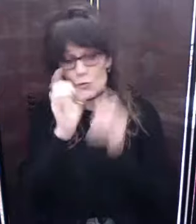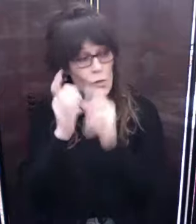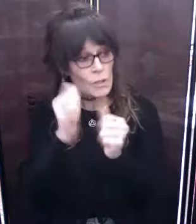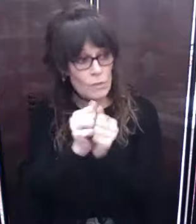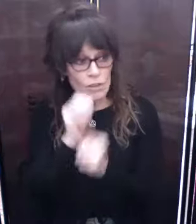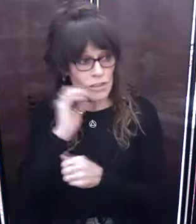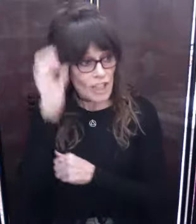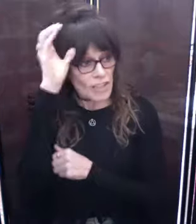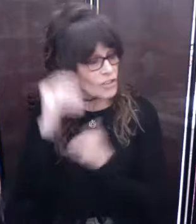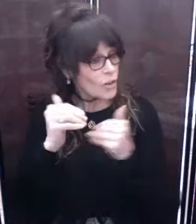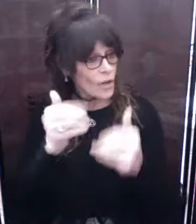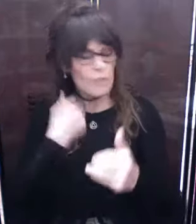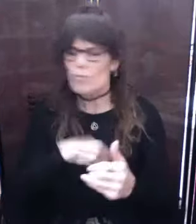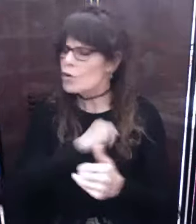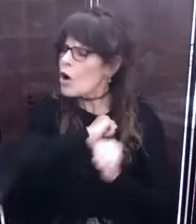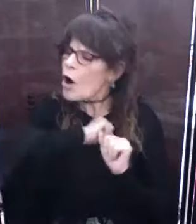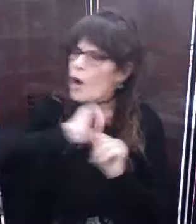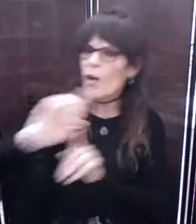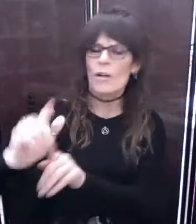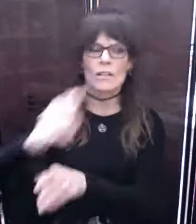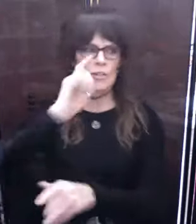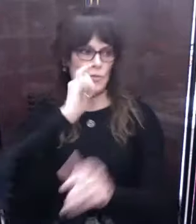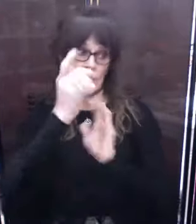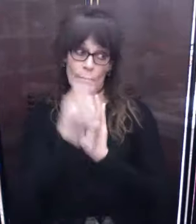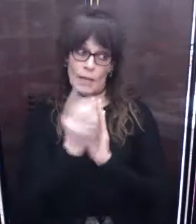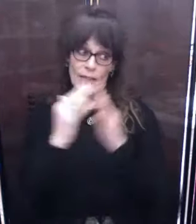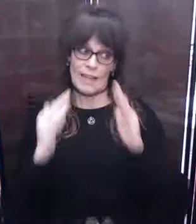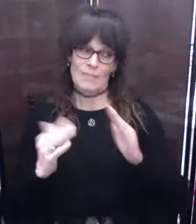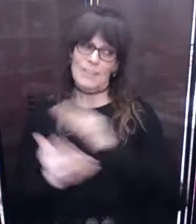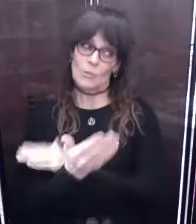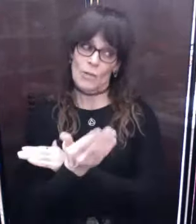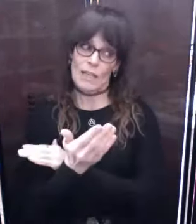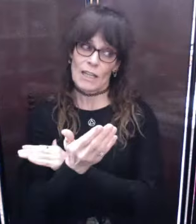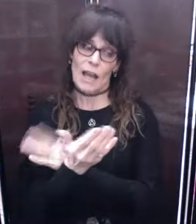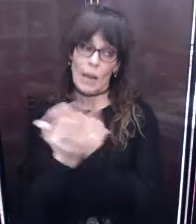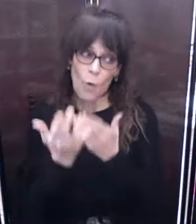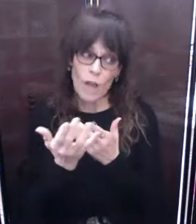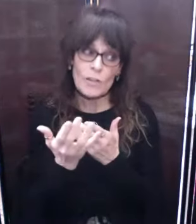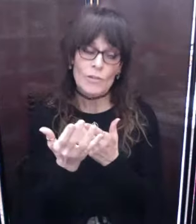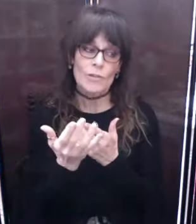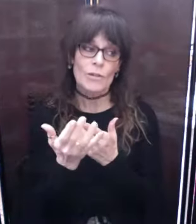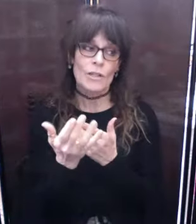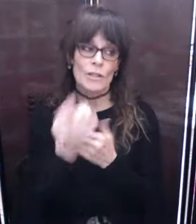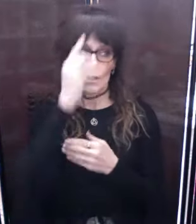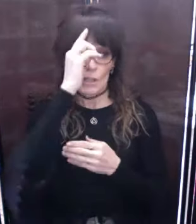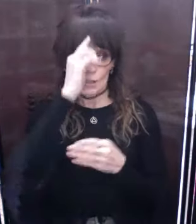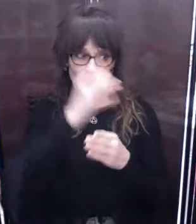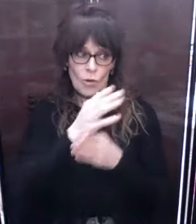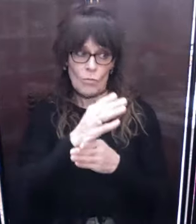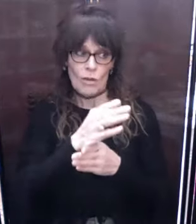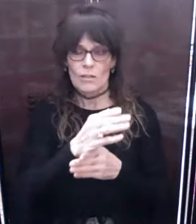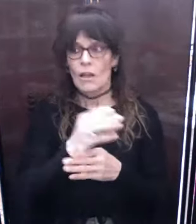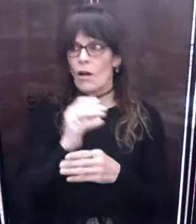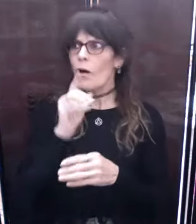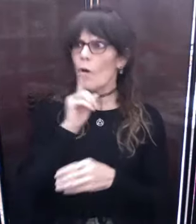We're all going to drink when we get back to the house. But in the morning, I need you sober. And I gave her my word. Absolutely, Mom, you can count on